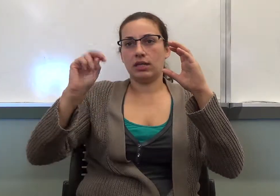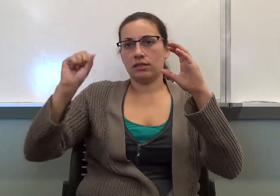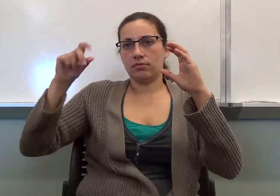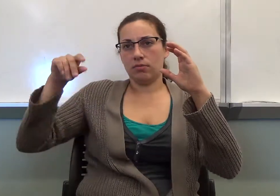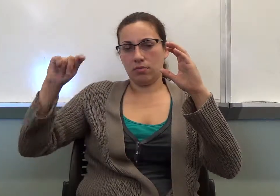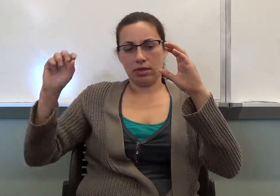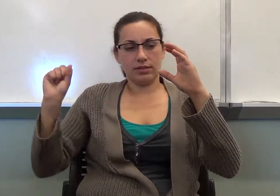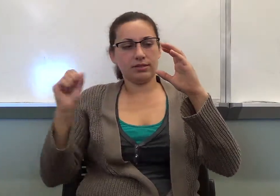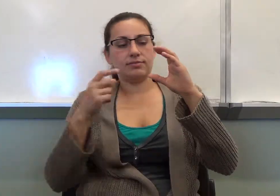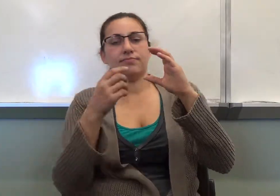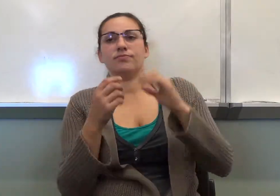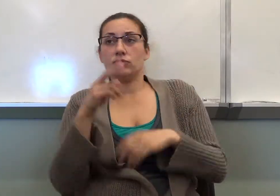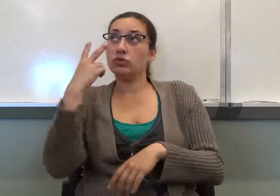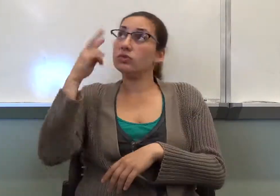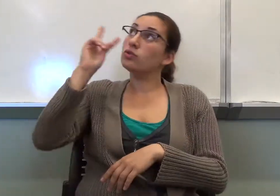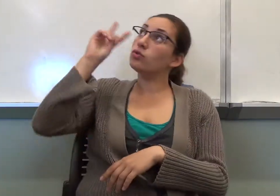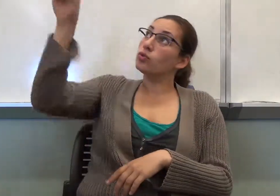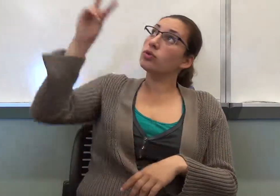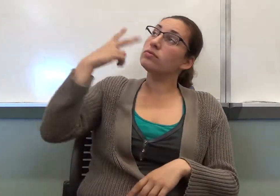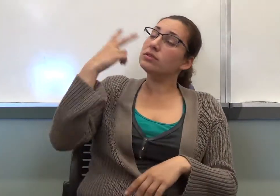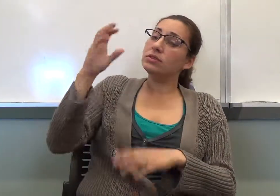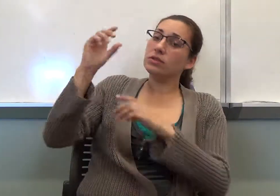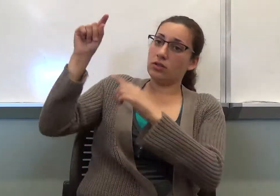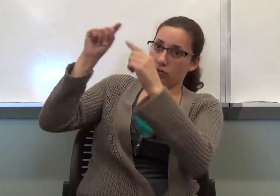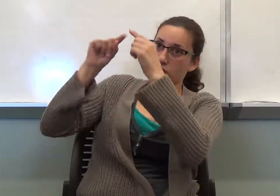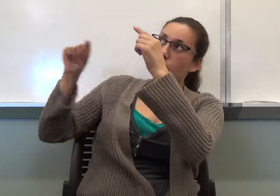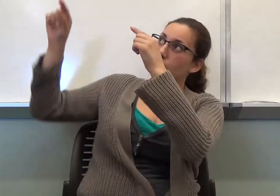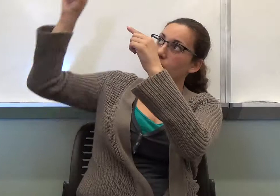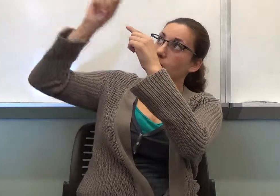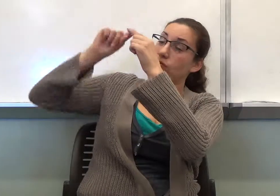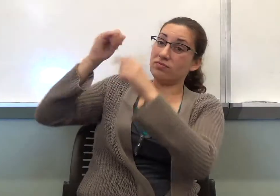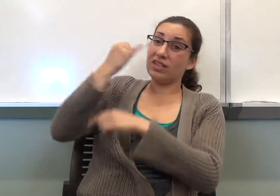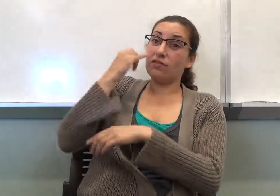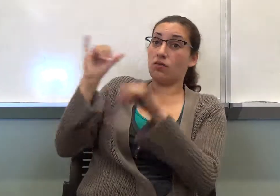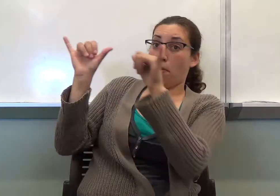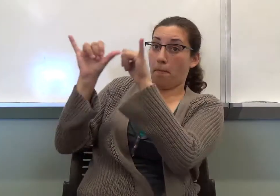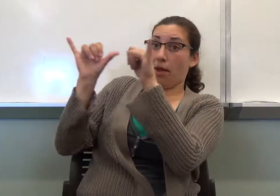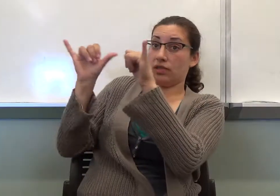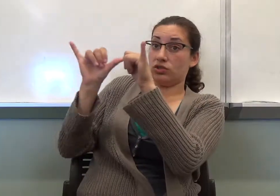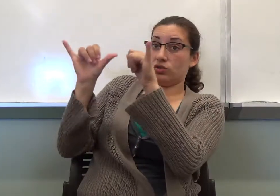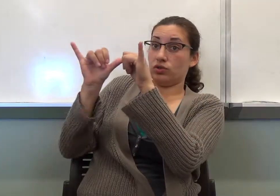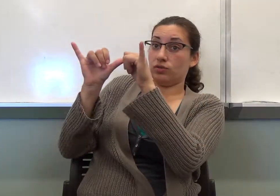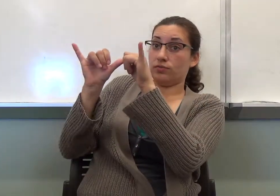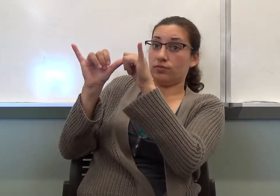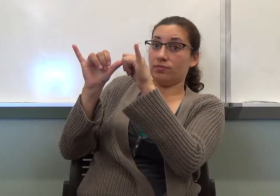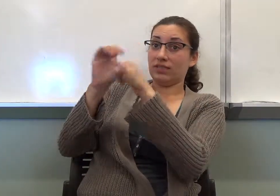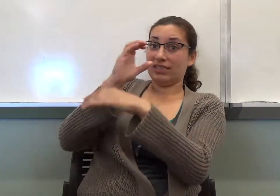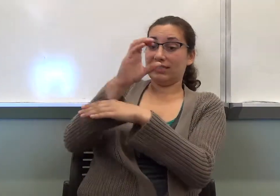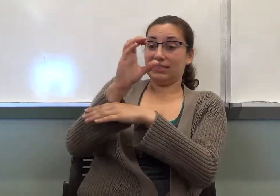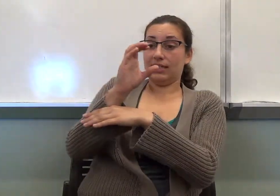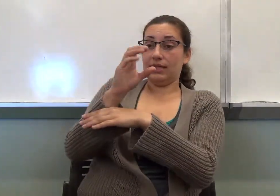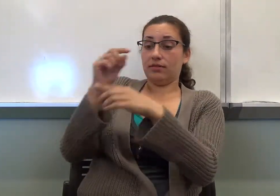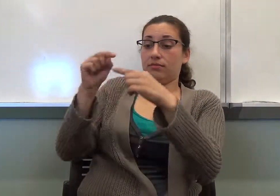Yeah, if you could go out there and measure, the circumference of the sun and divide by the diameter, you get the same